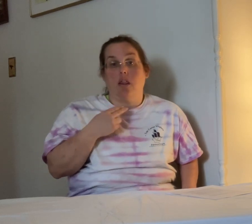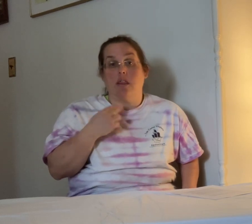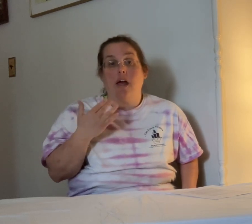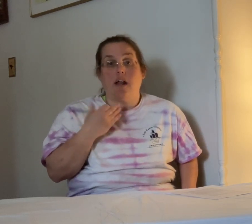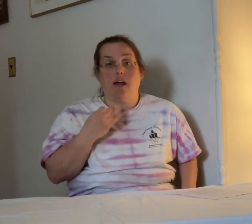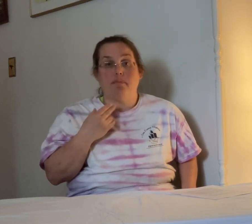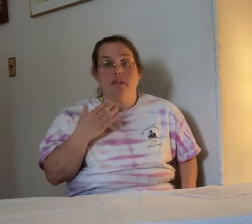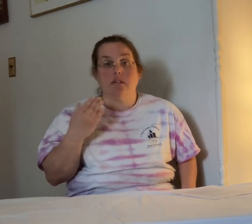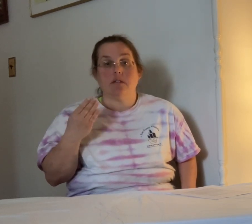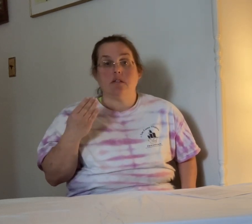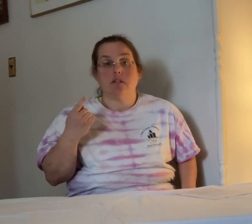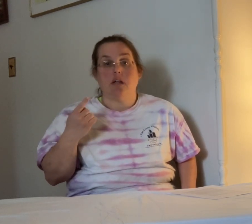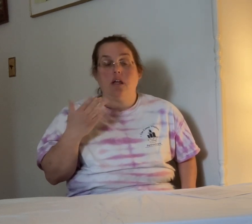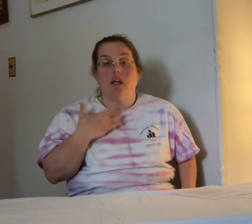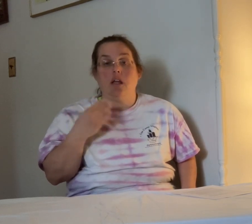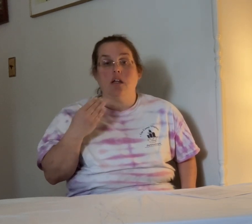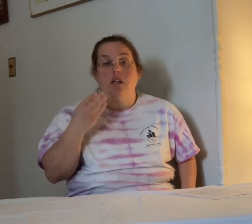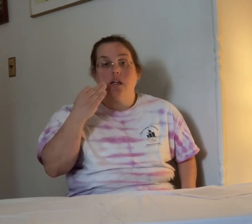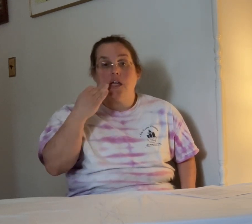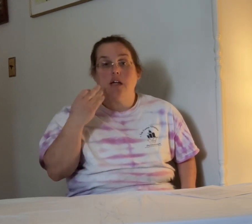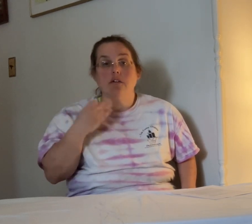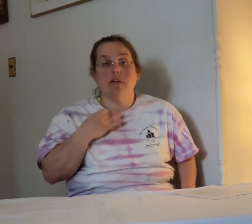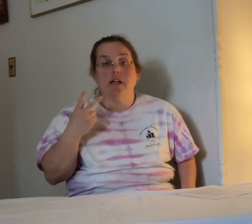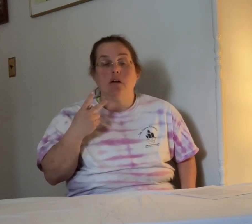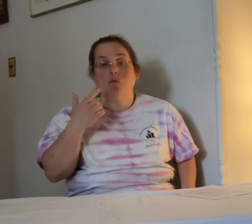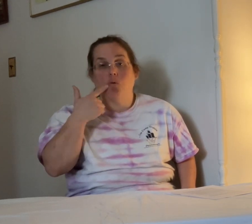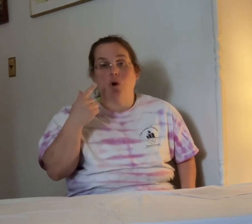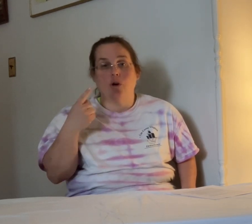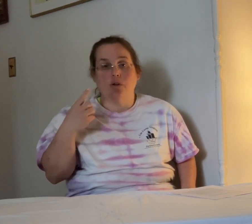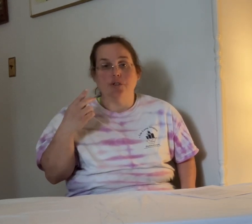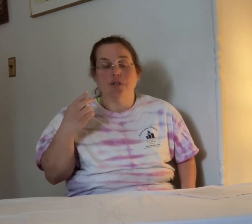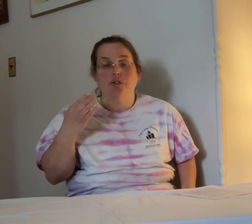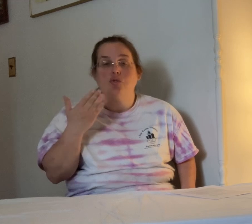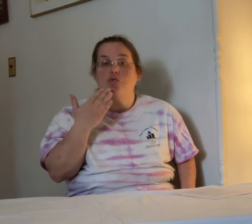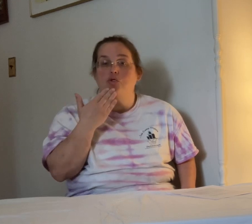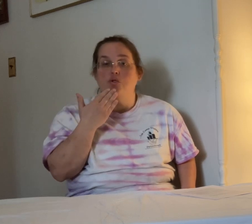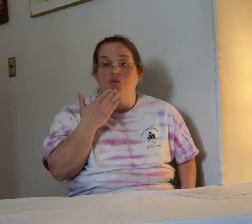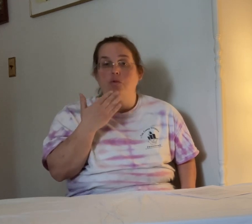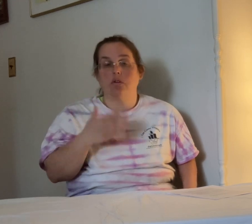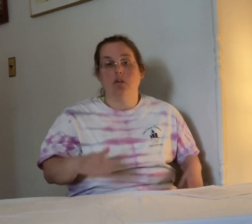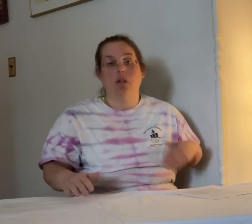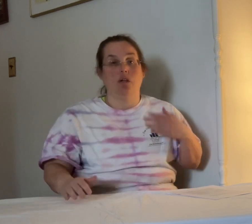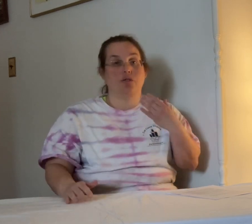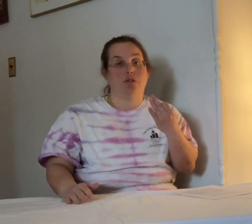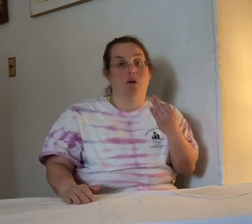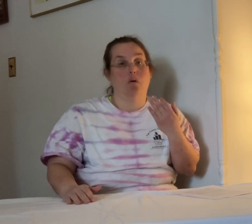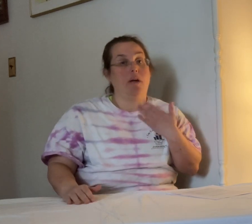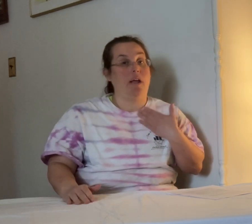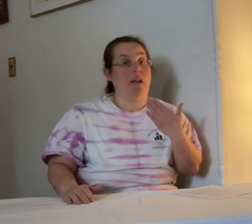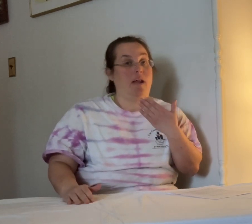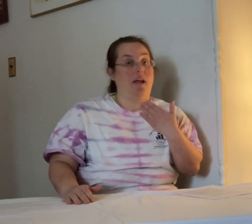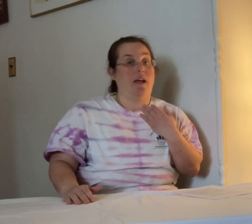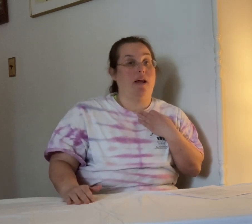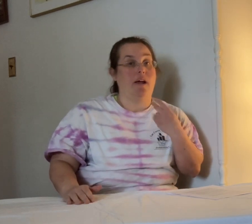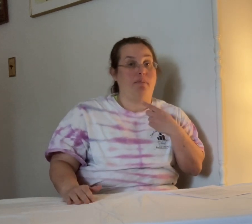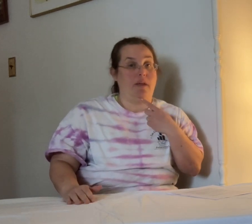that happens in hearing world too. So it